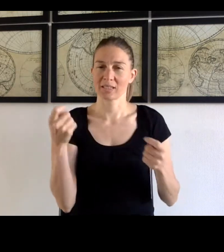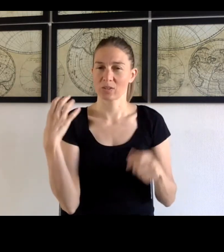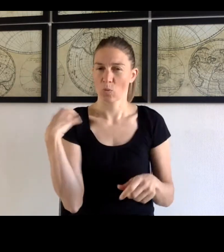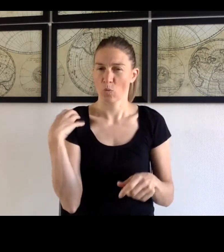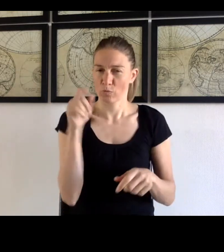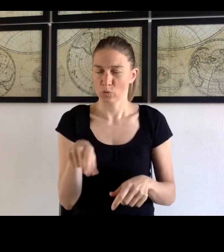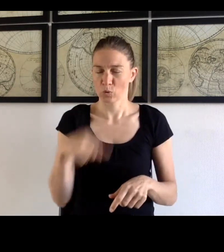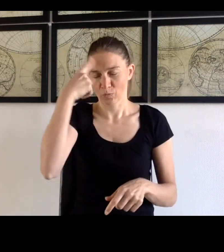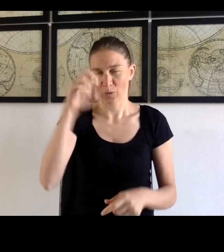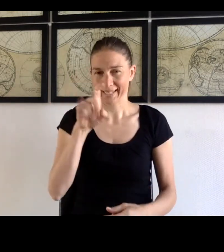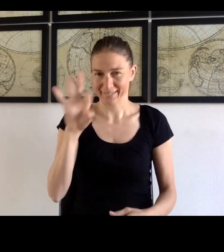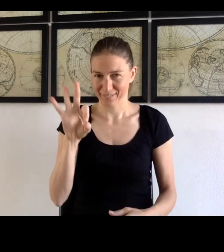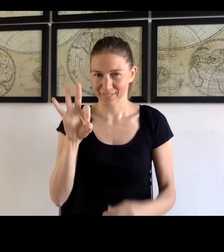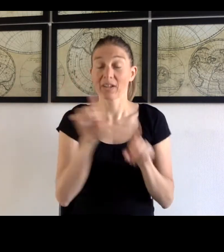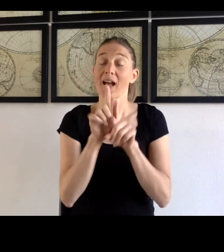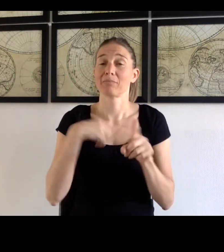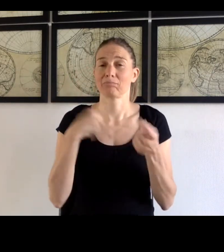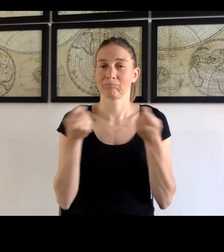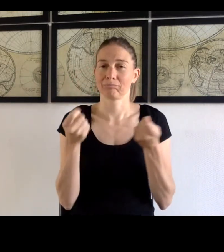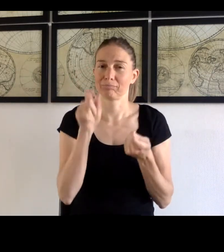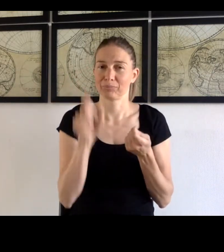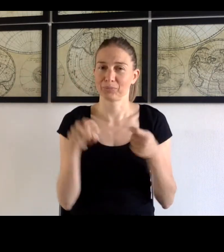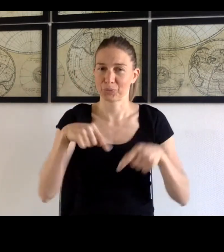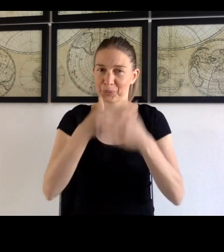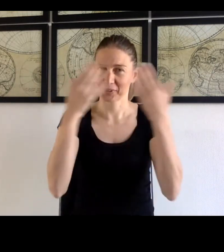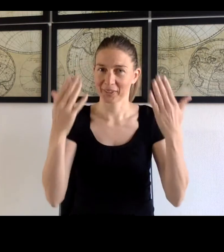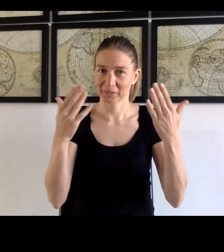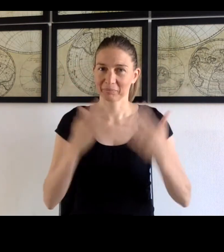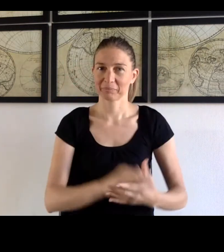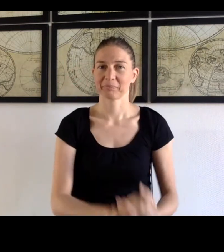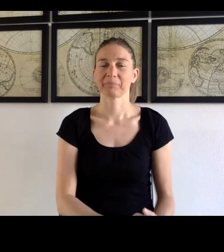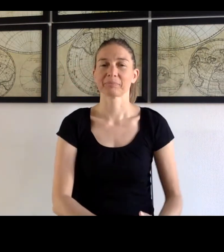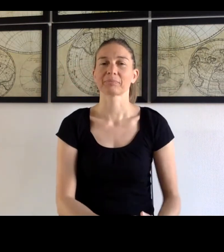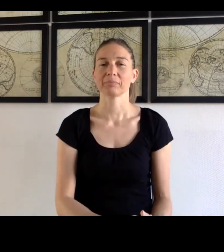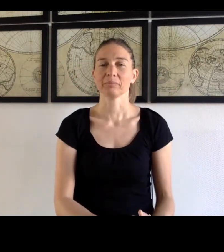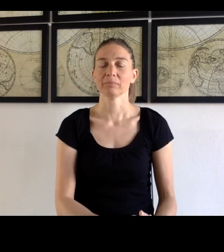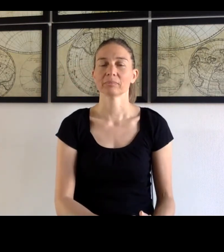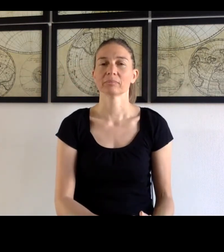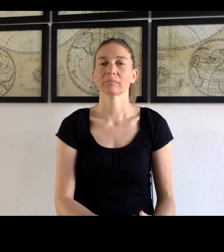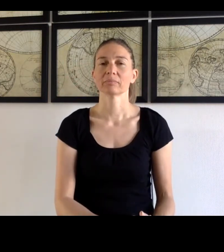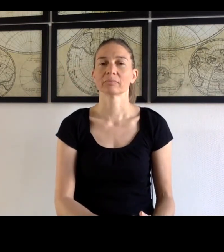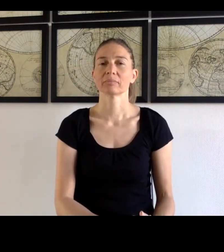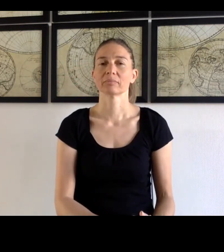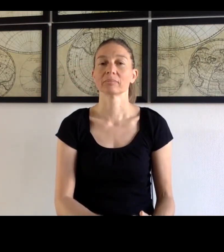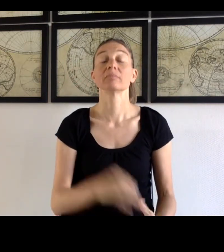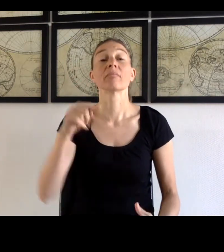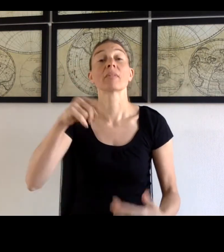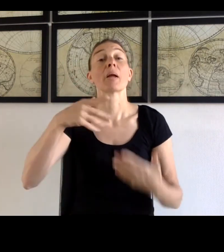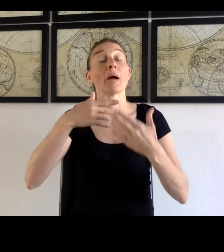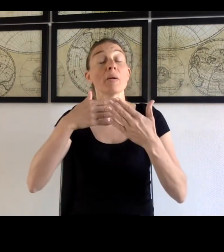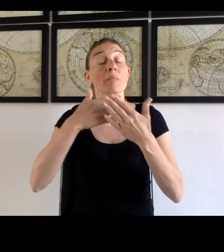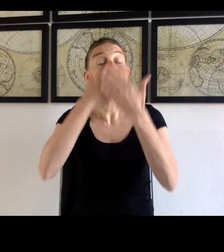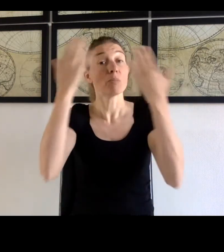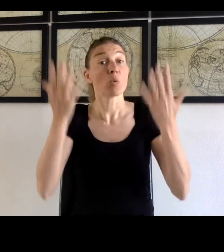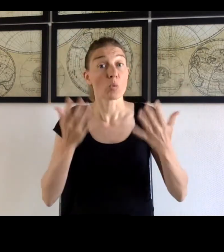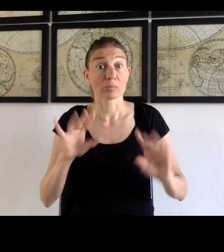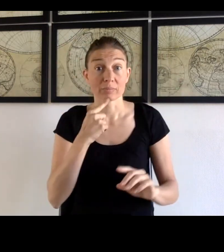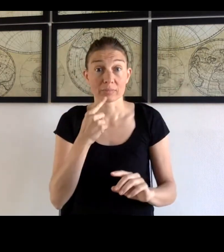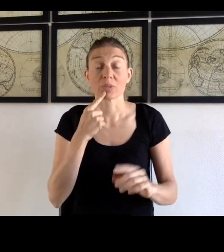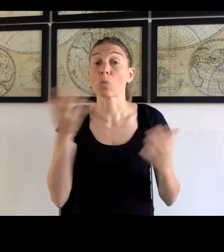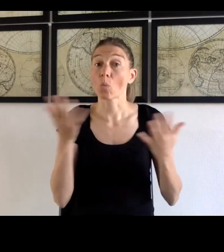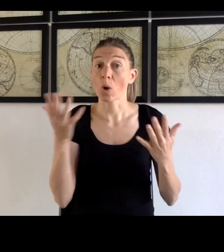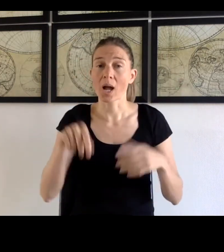will be your moderator for today. As mentioned at the beginning, we will be discussing disability assessment. So